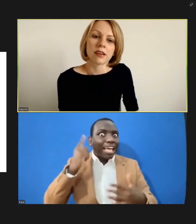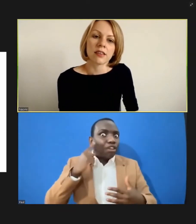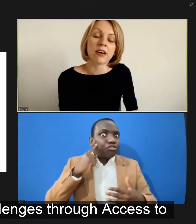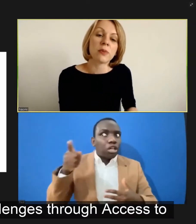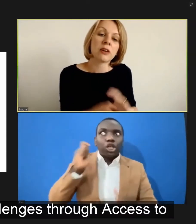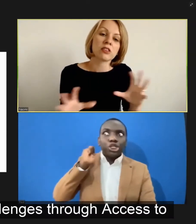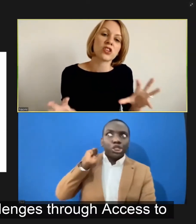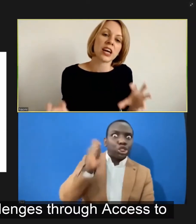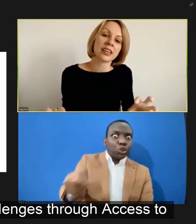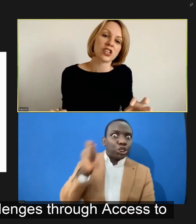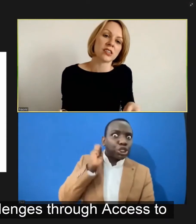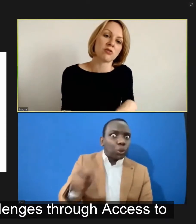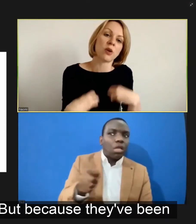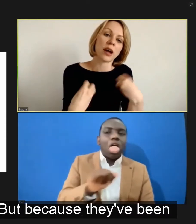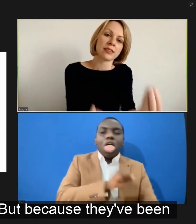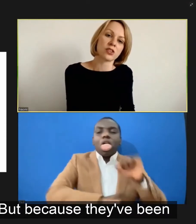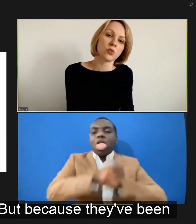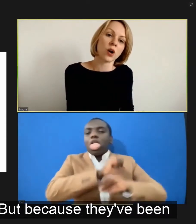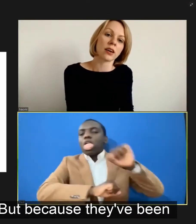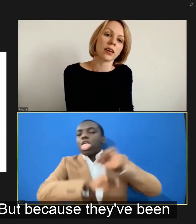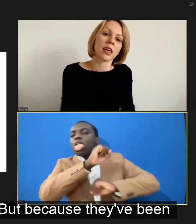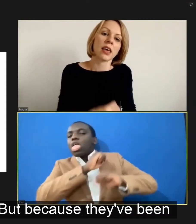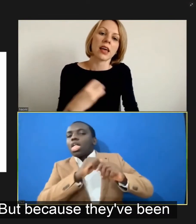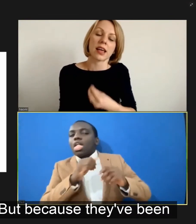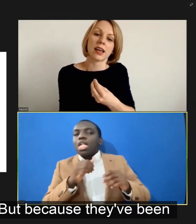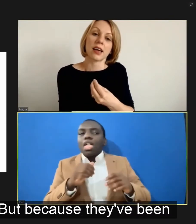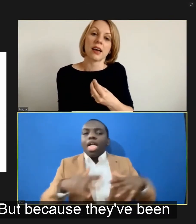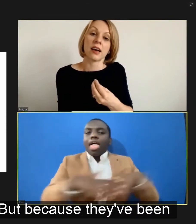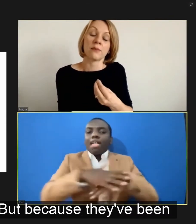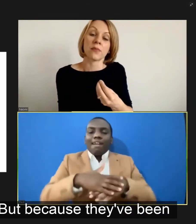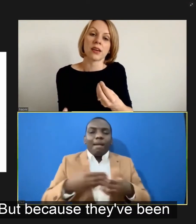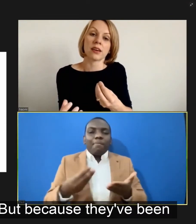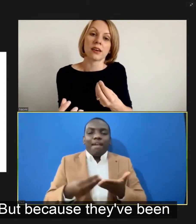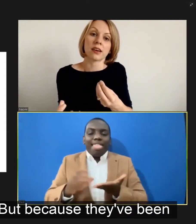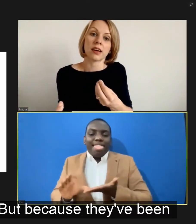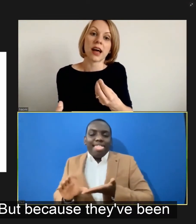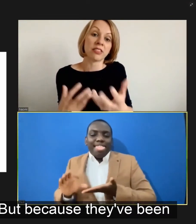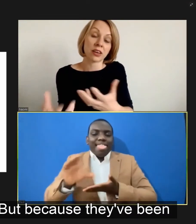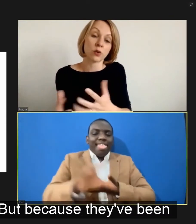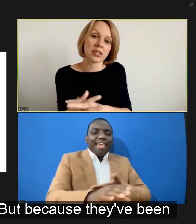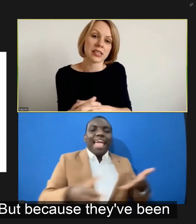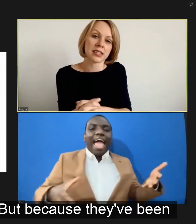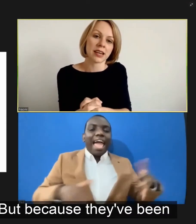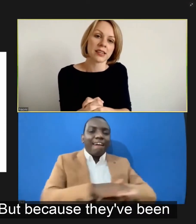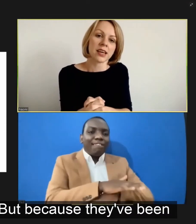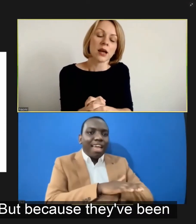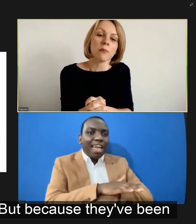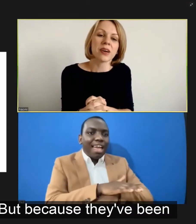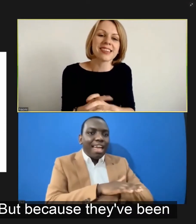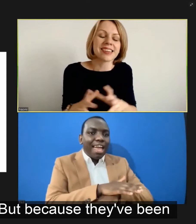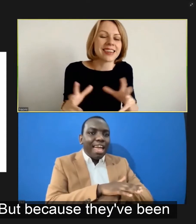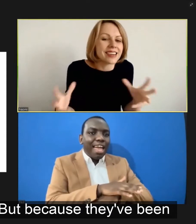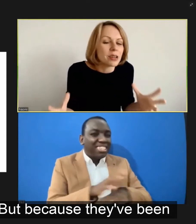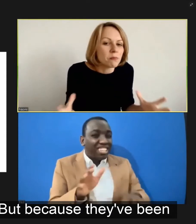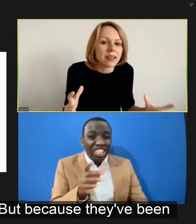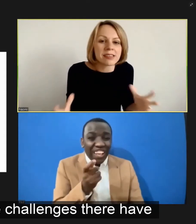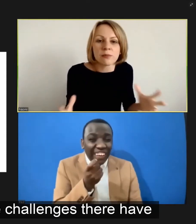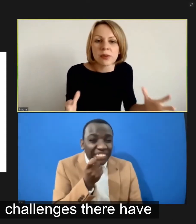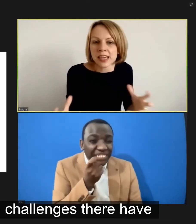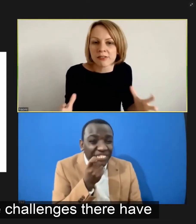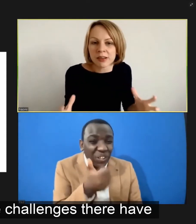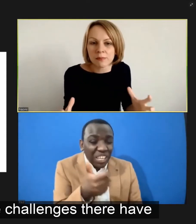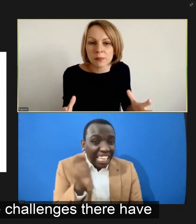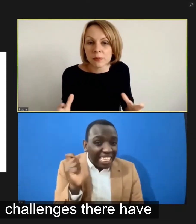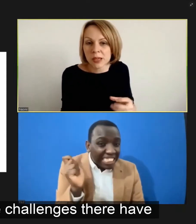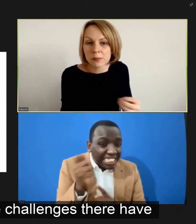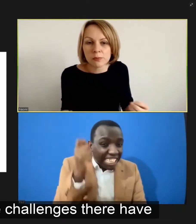There have been lots of challenges through access to work and the Equalities Act, but because they've been